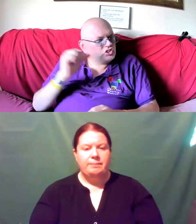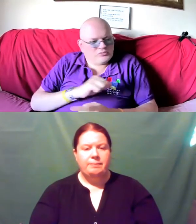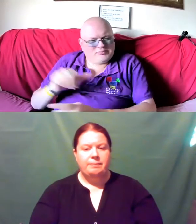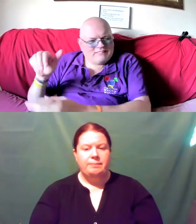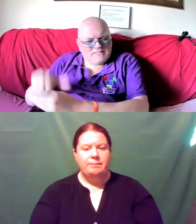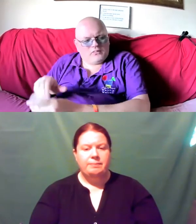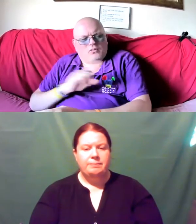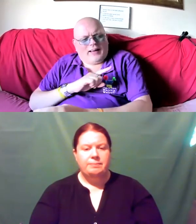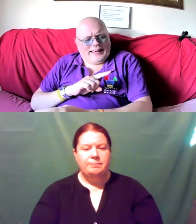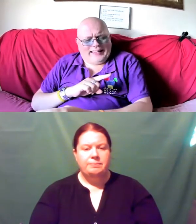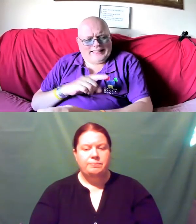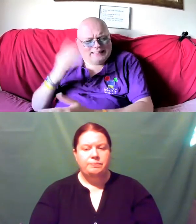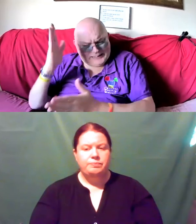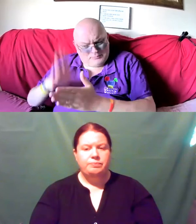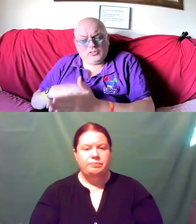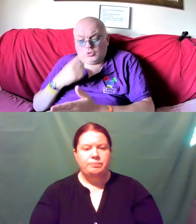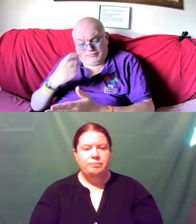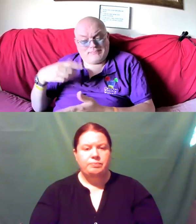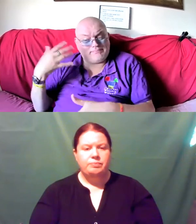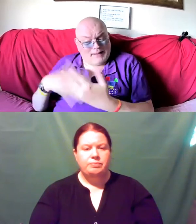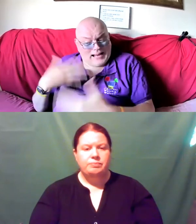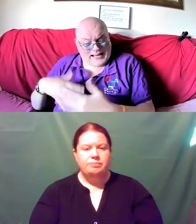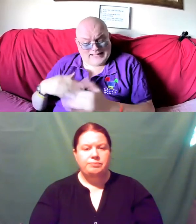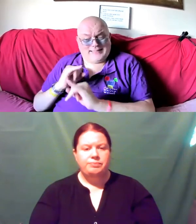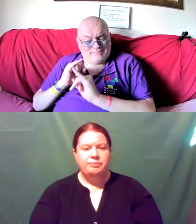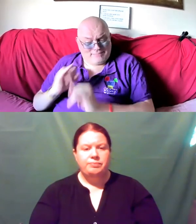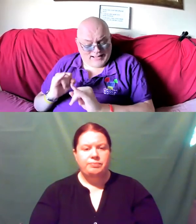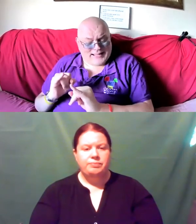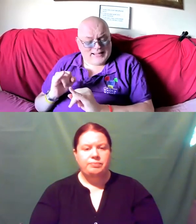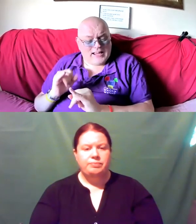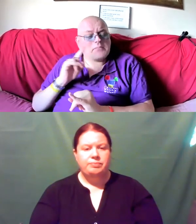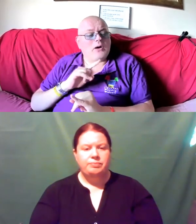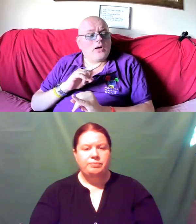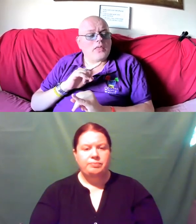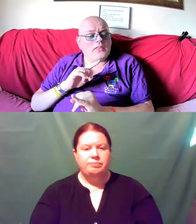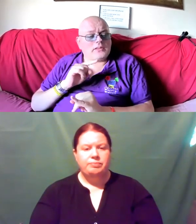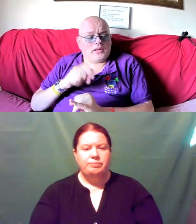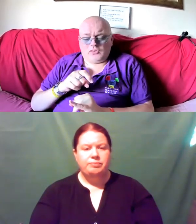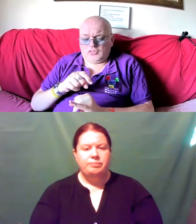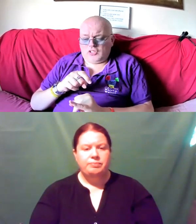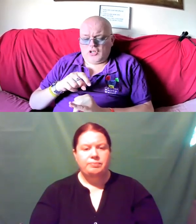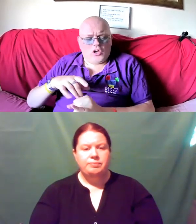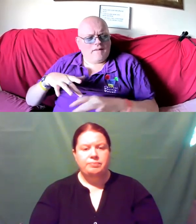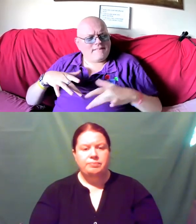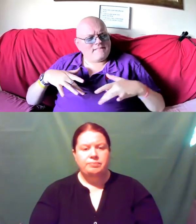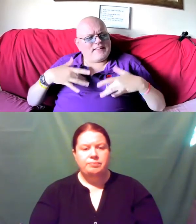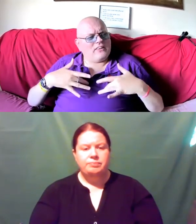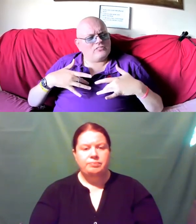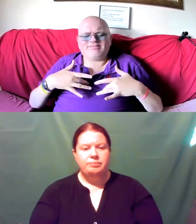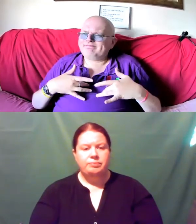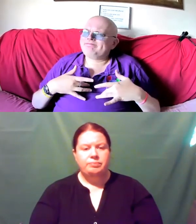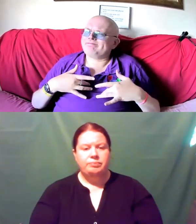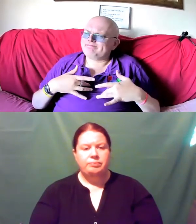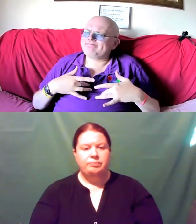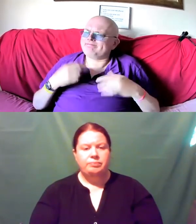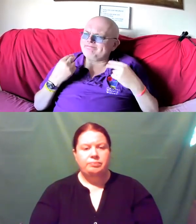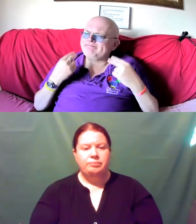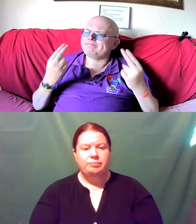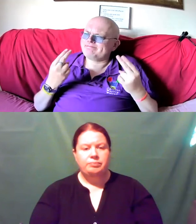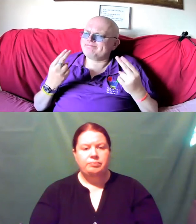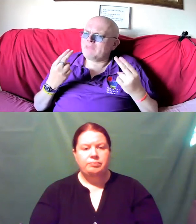incredibly painful thing for some, or maybe for many. But for those of us who maybe do have a platform and an opportunity, then I think we may